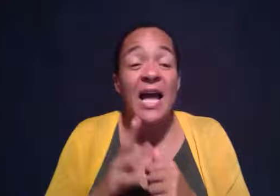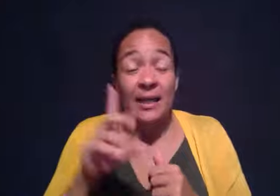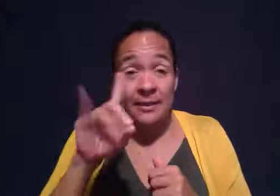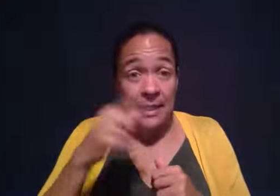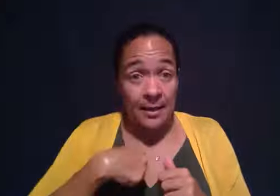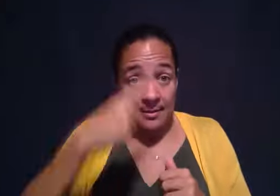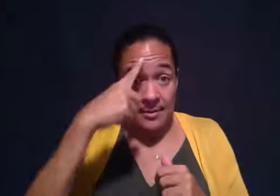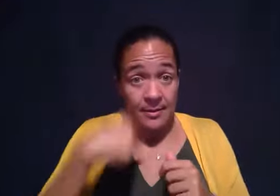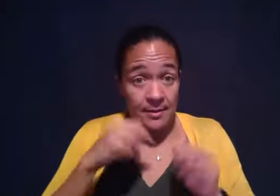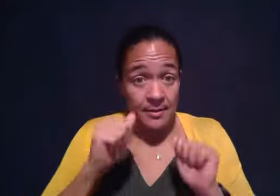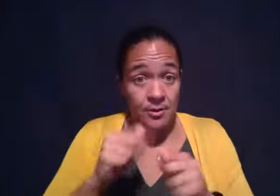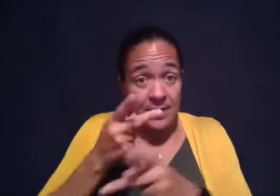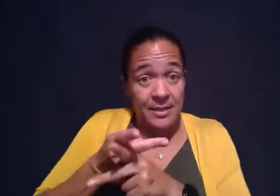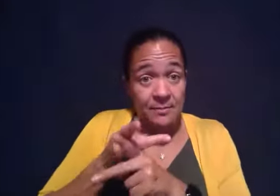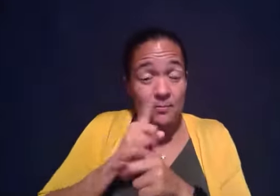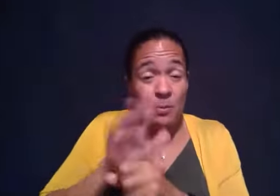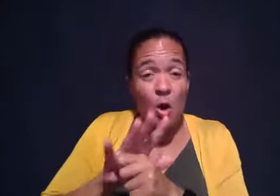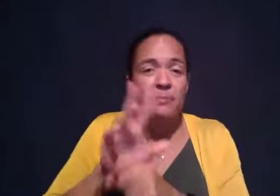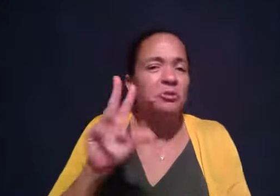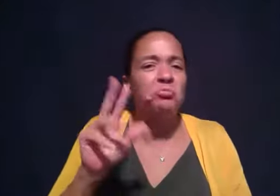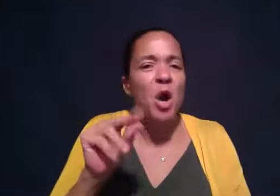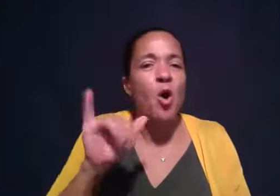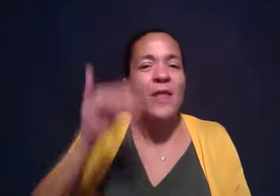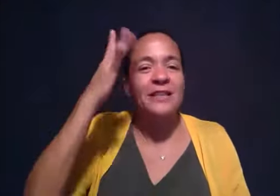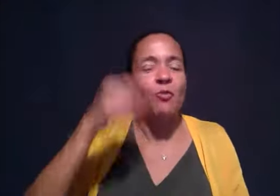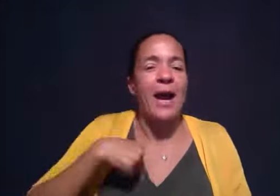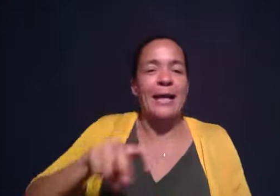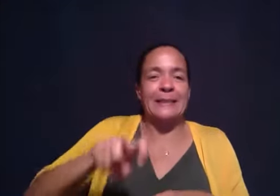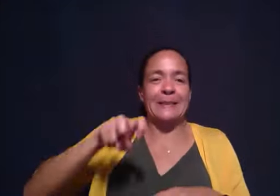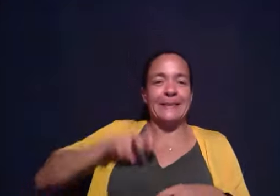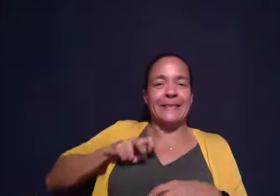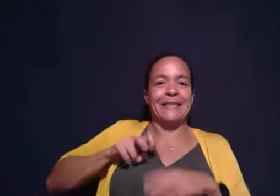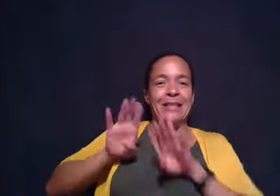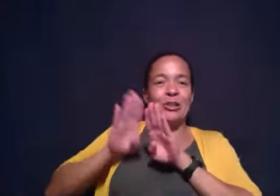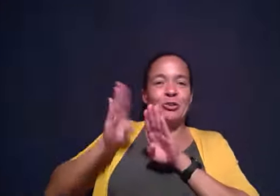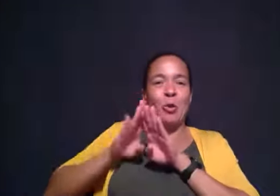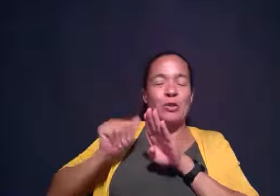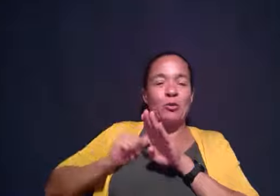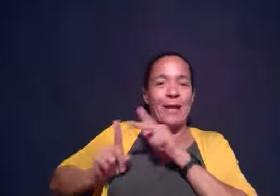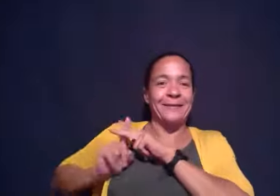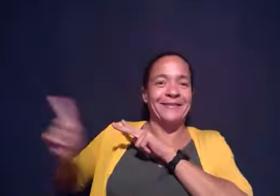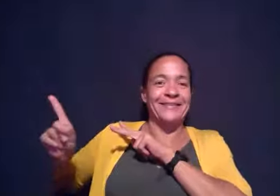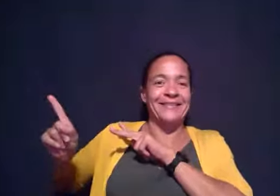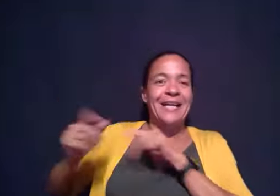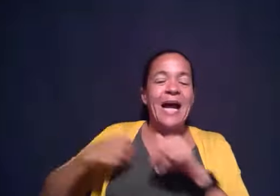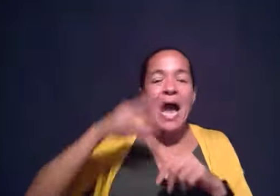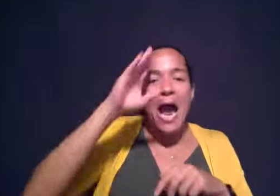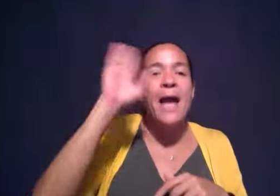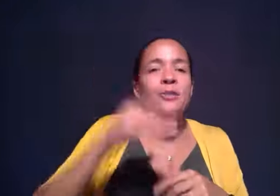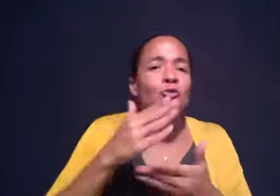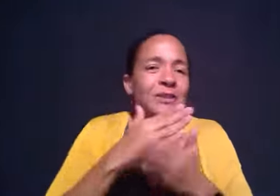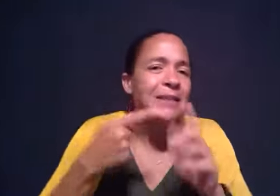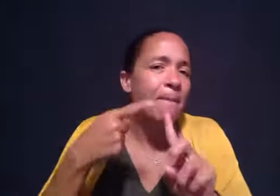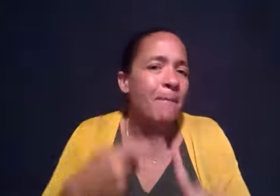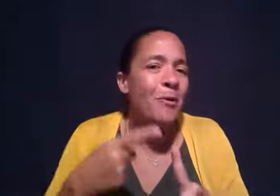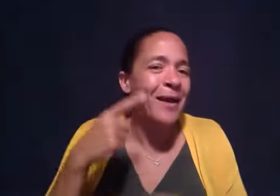why I sat by the door. Because at some point during that meeting, I knew that little voice in my head was going to say, we got to go, beep, beep. And